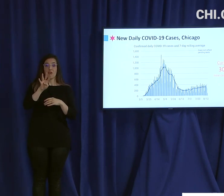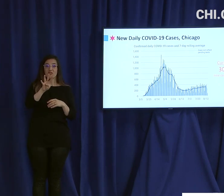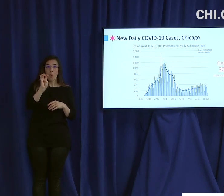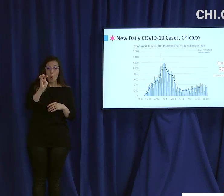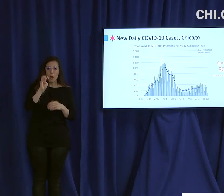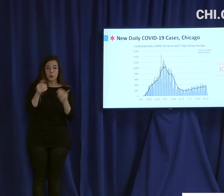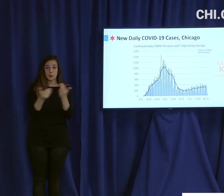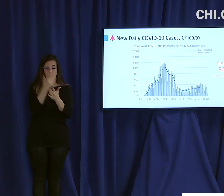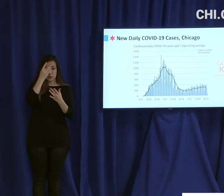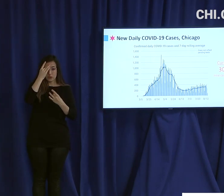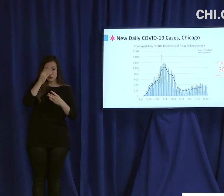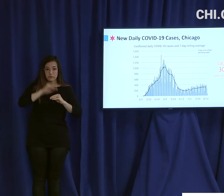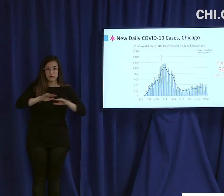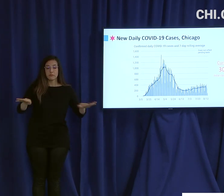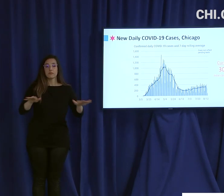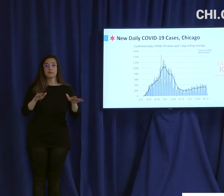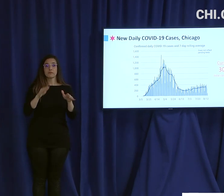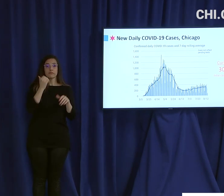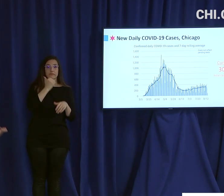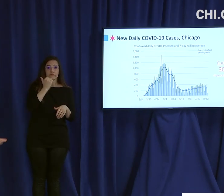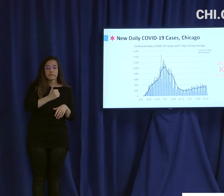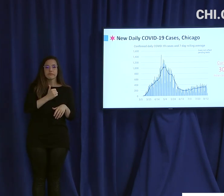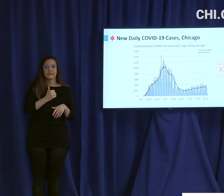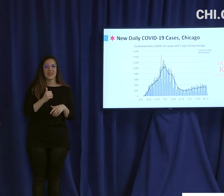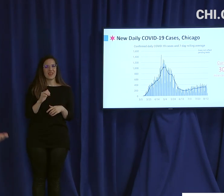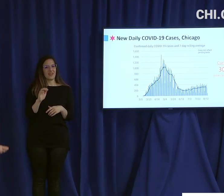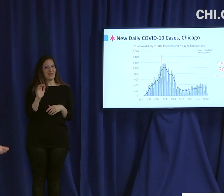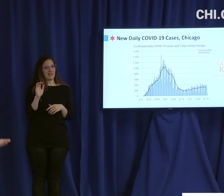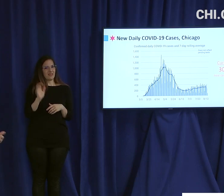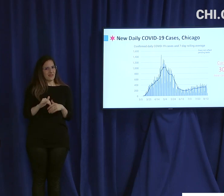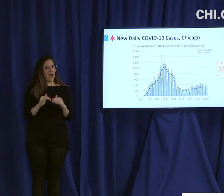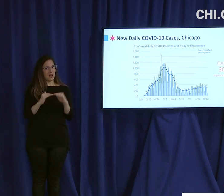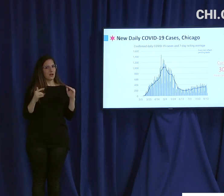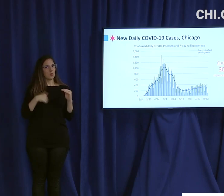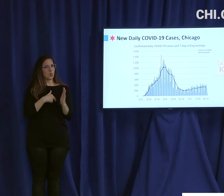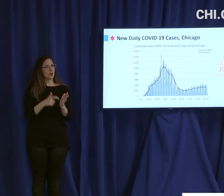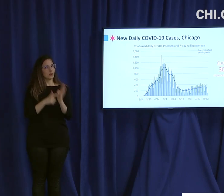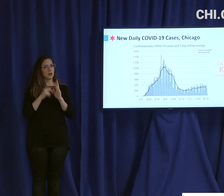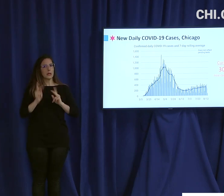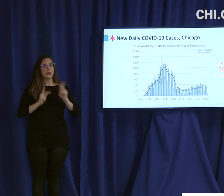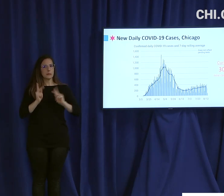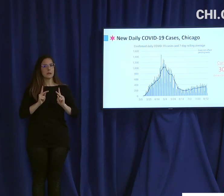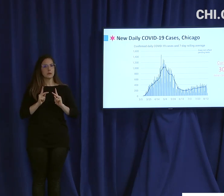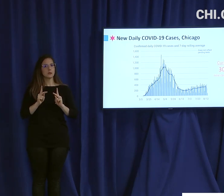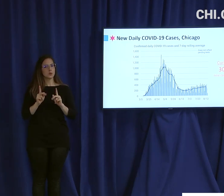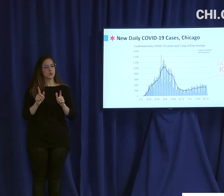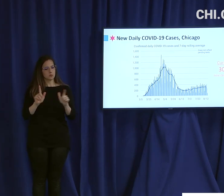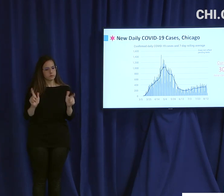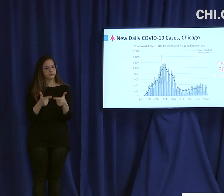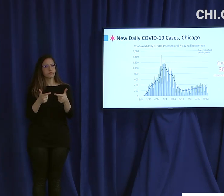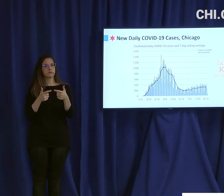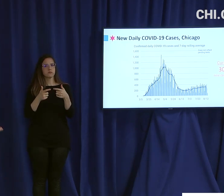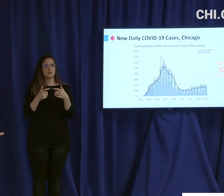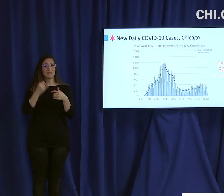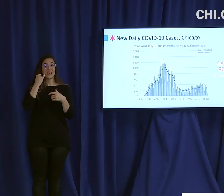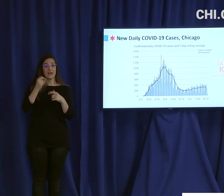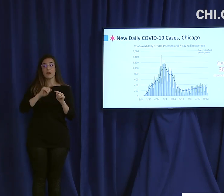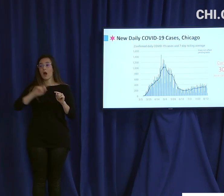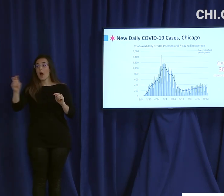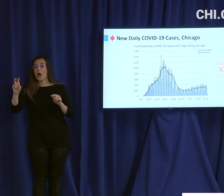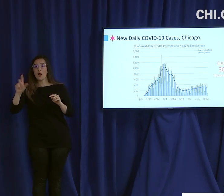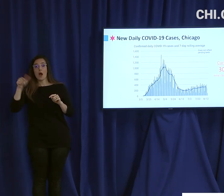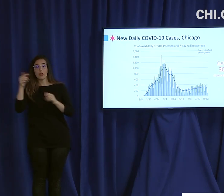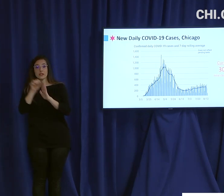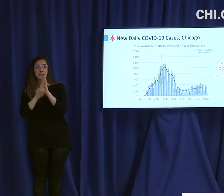new cases per day, that's the level at which we're requiring people to quarantine returning from other states, and that would be the point where